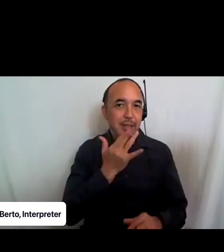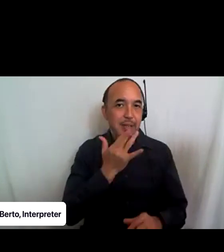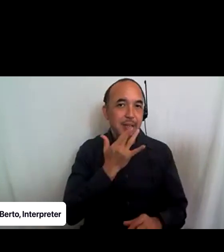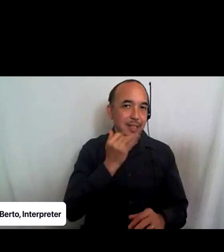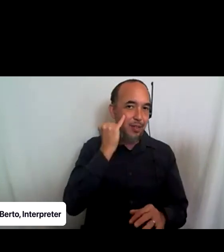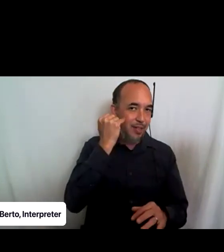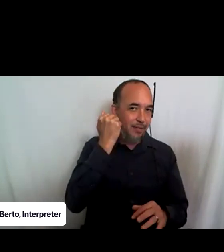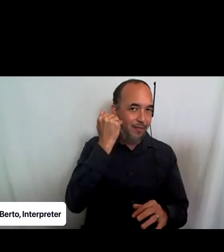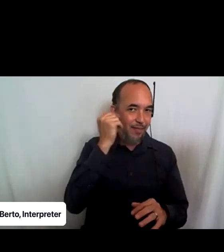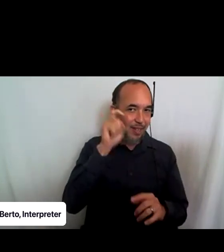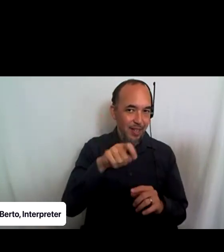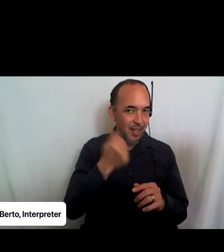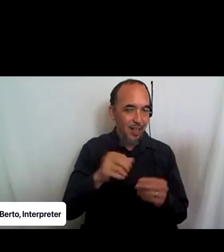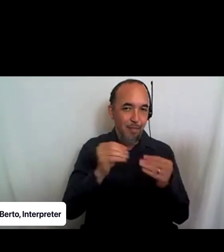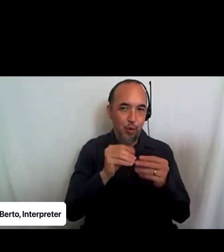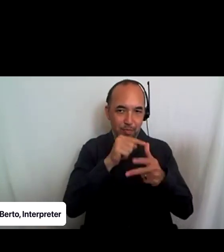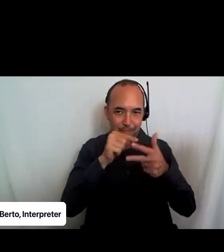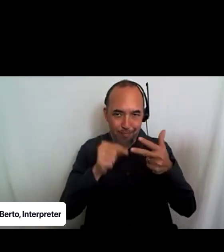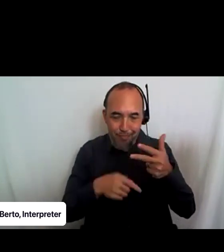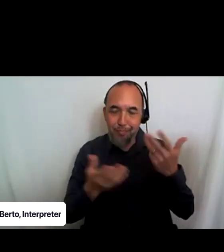or nutmeg.